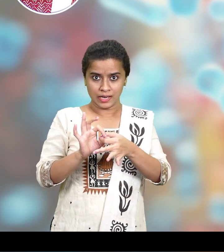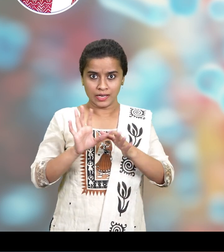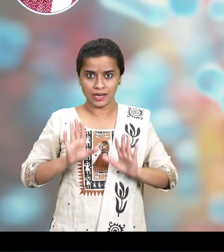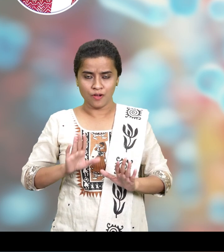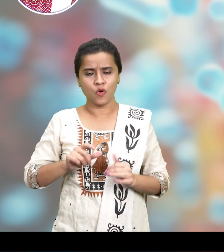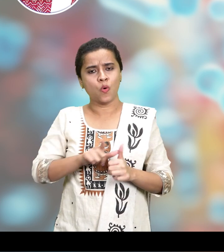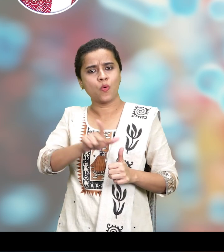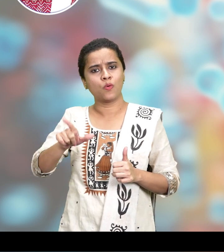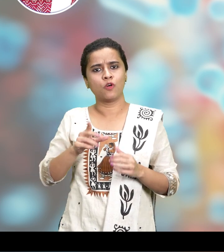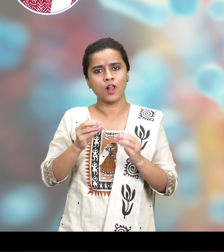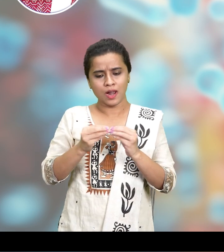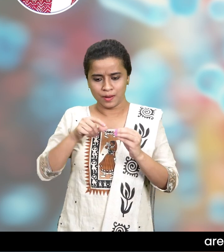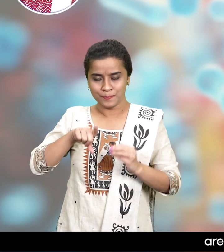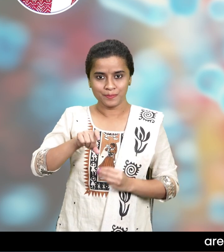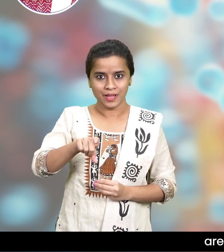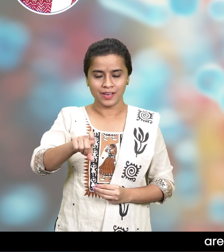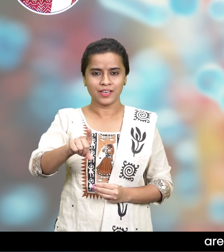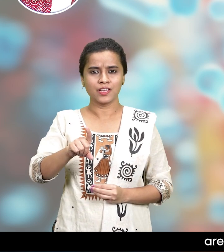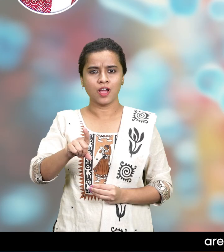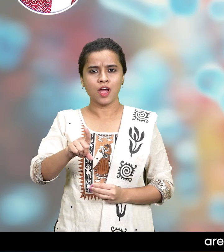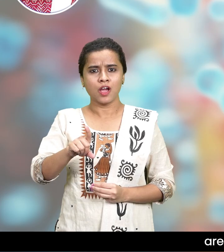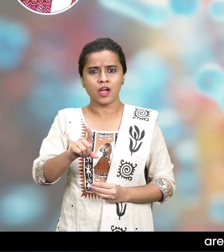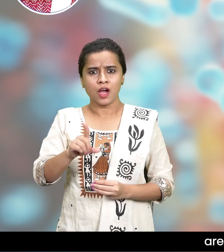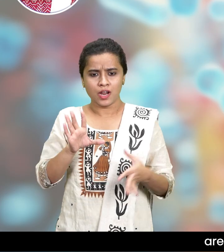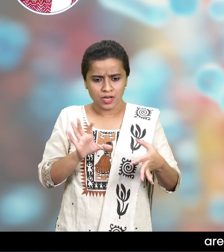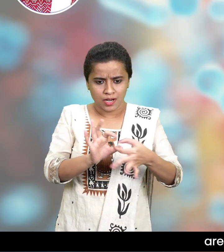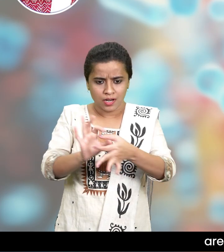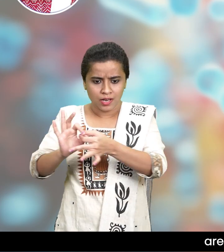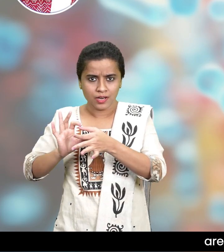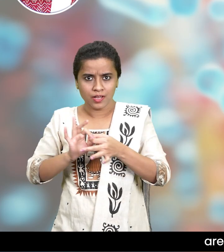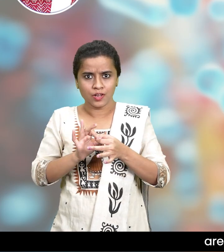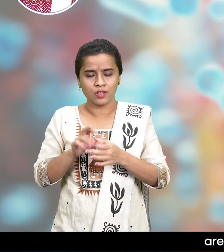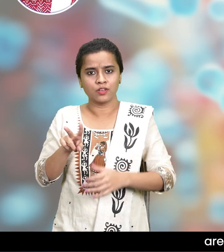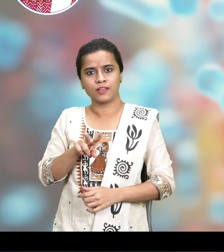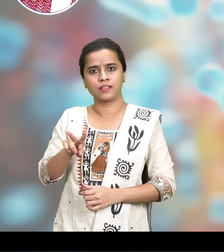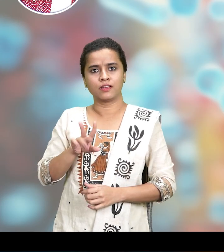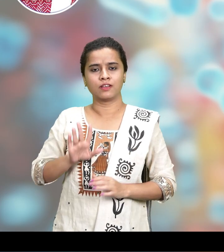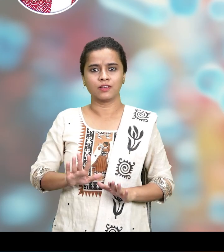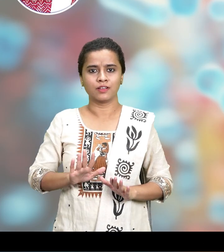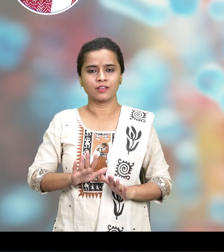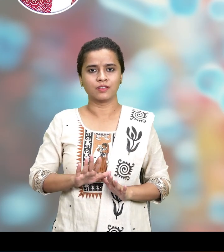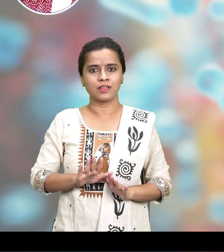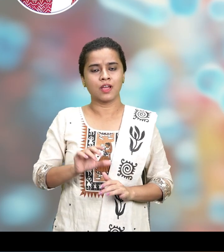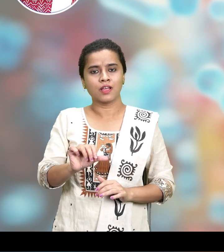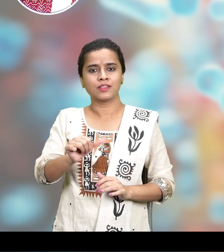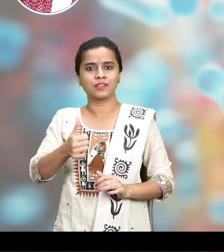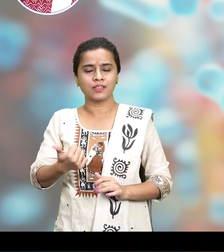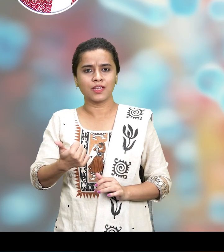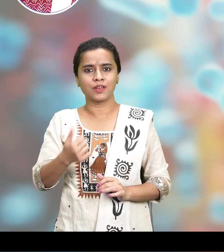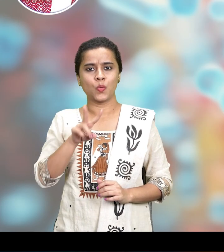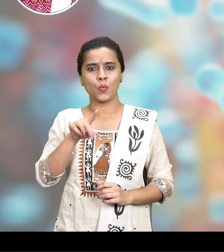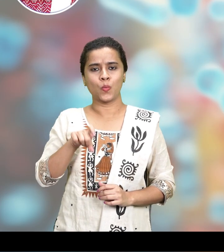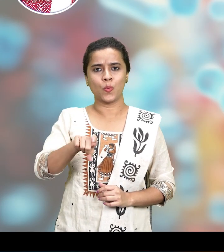all bacteria are closely related to each other than to